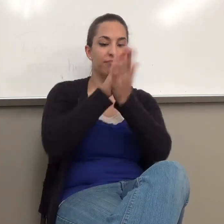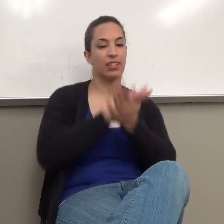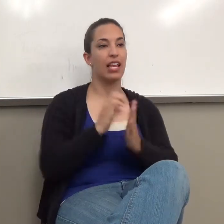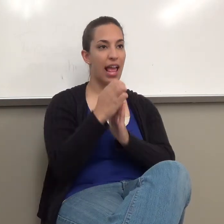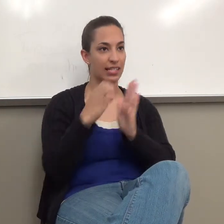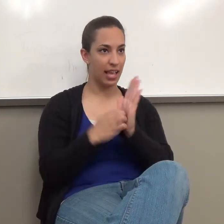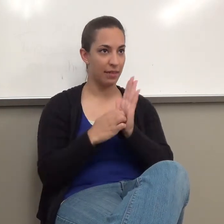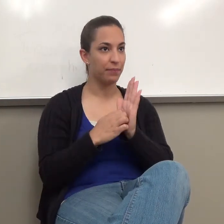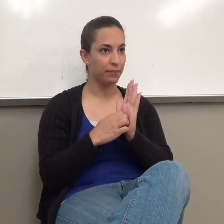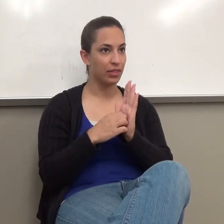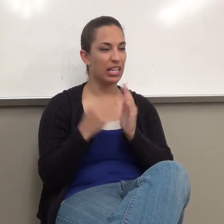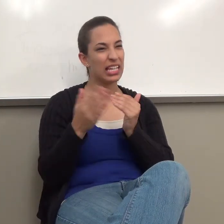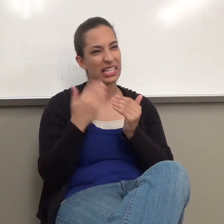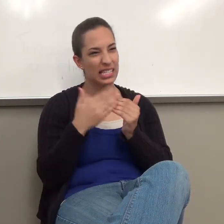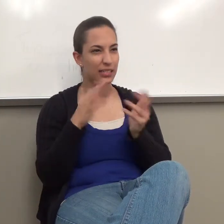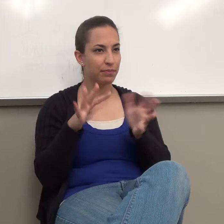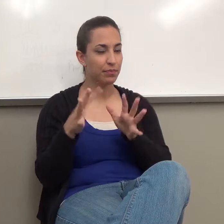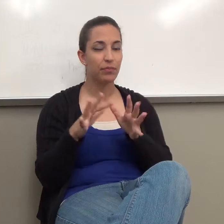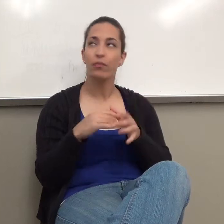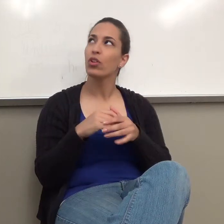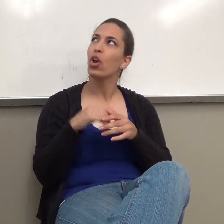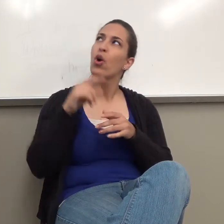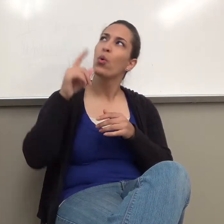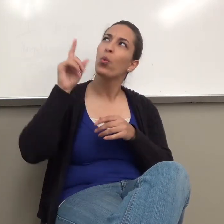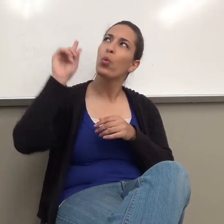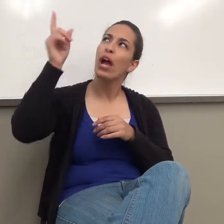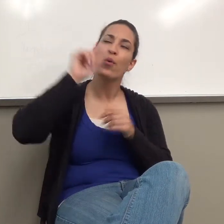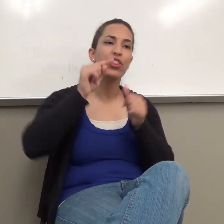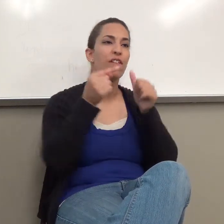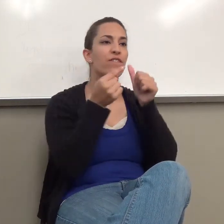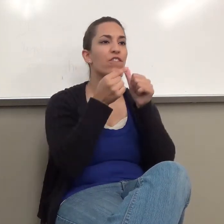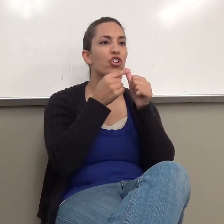Where would the first body paragraph start?